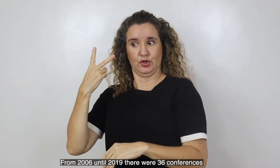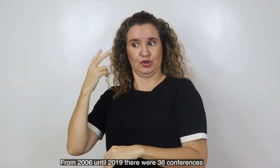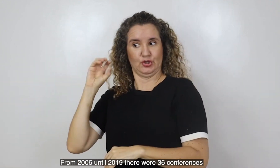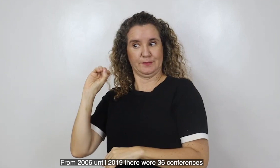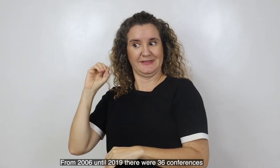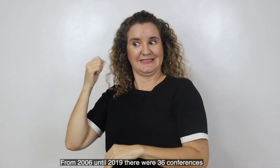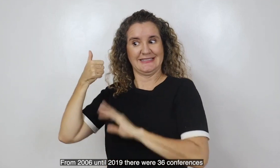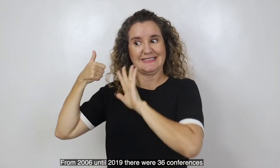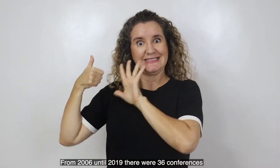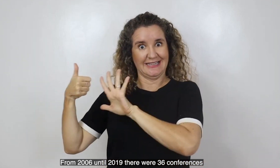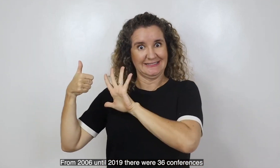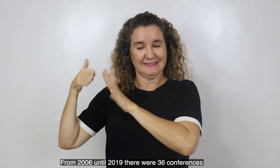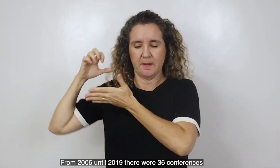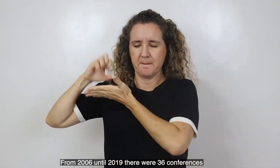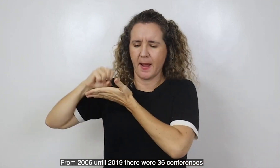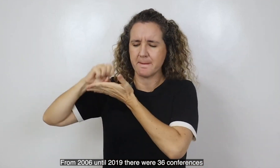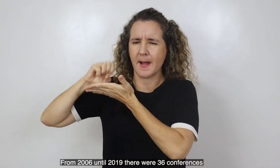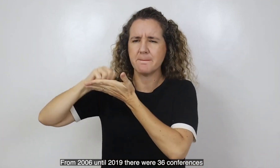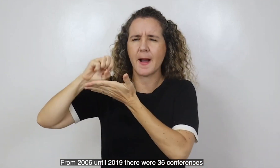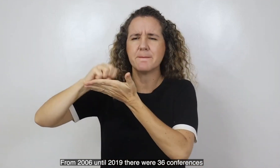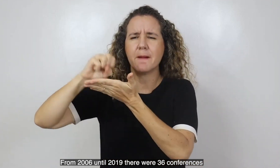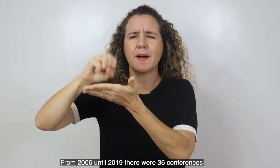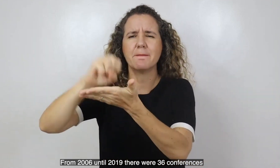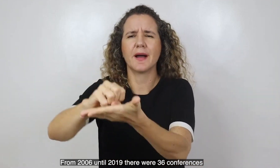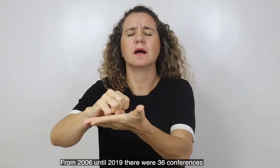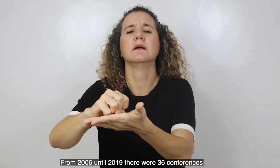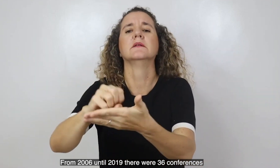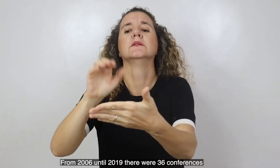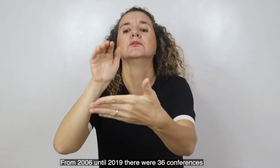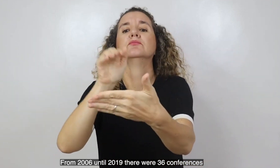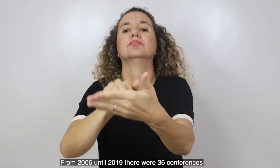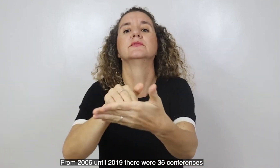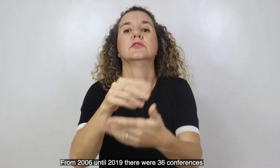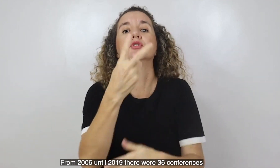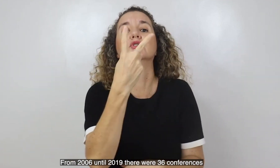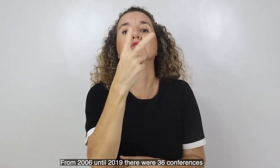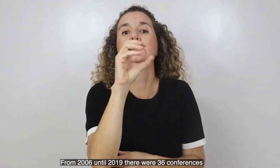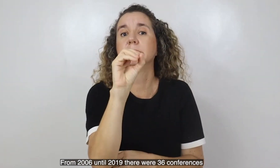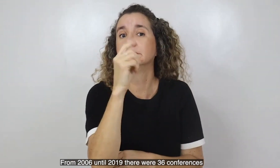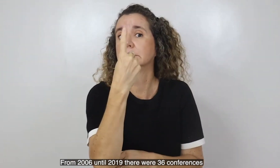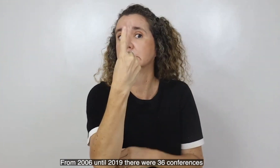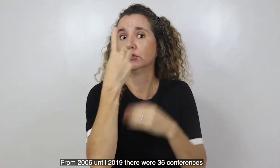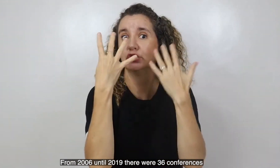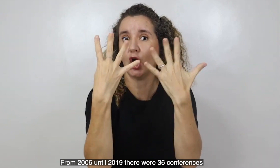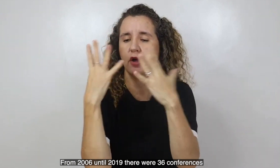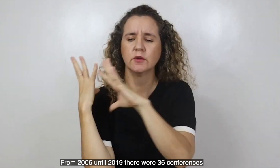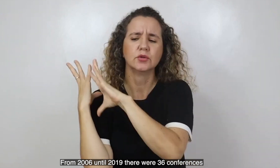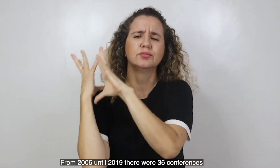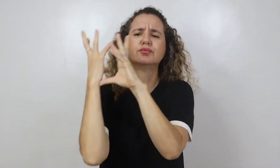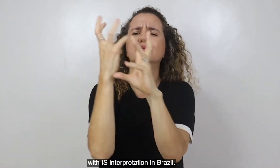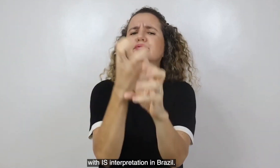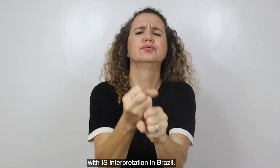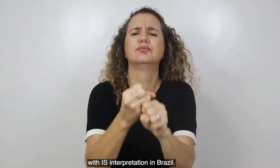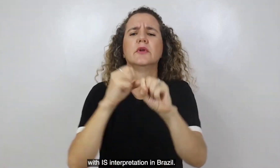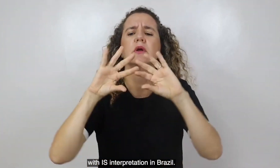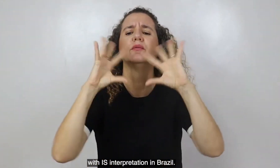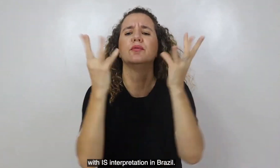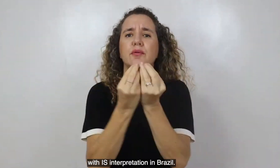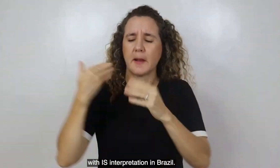From 2006 until 2019, there were 36 conferences with IS interpretation